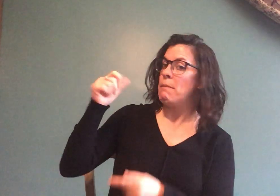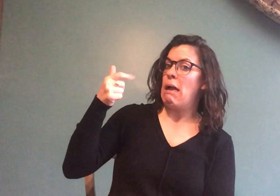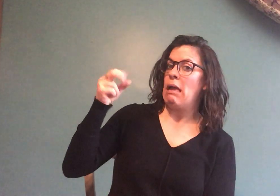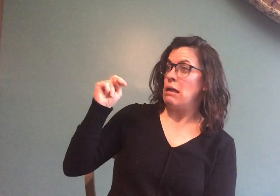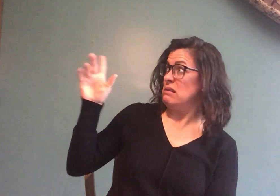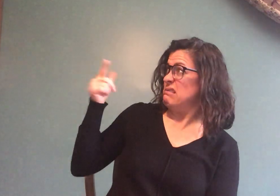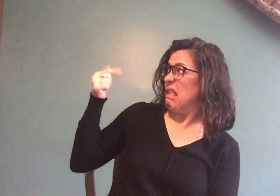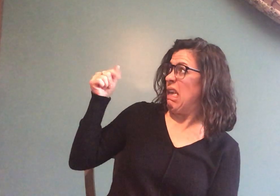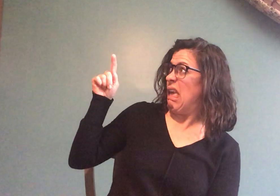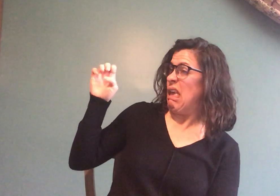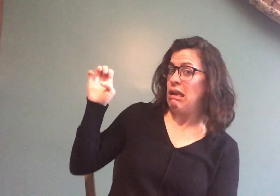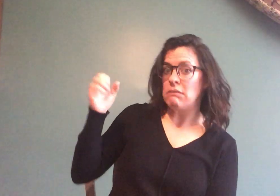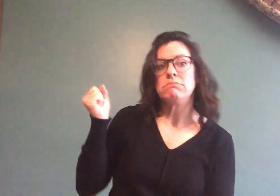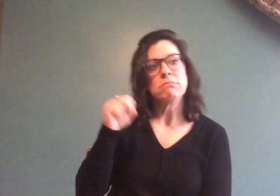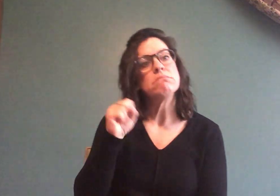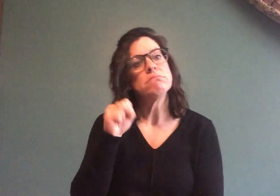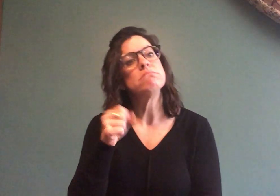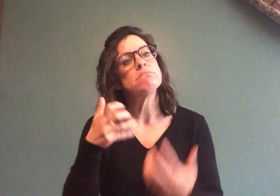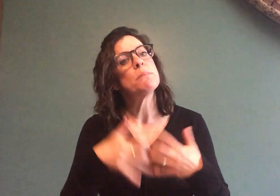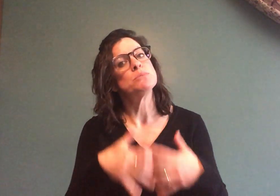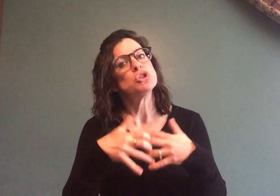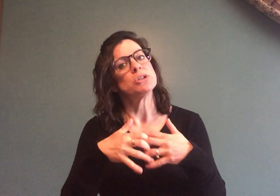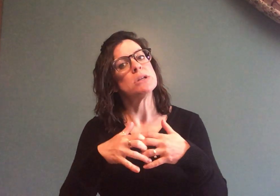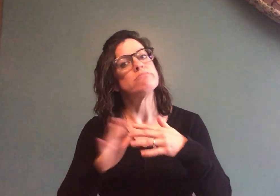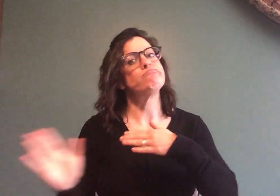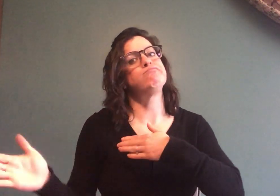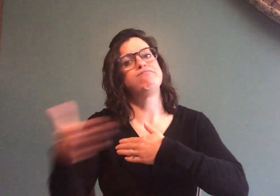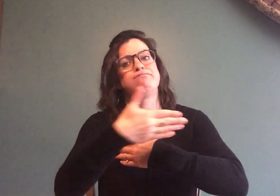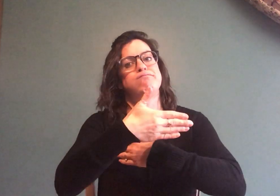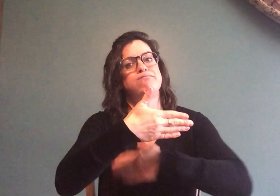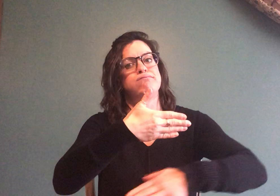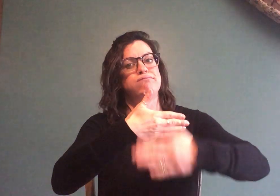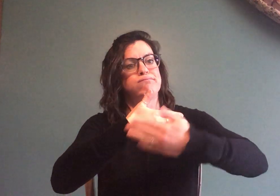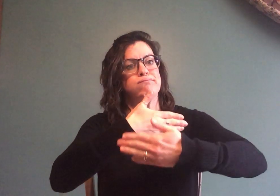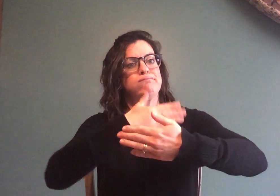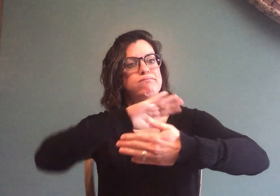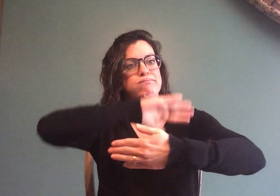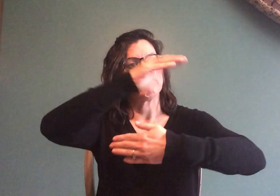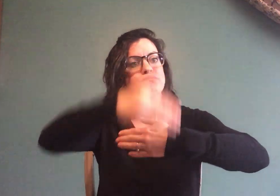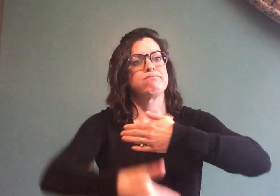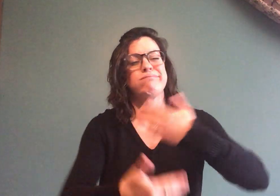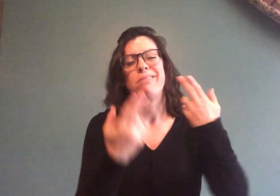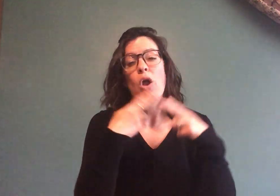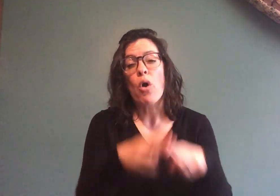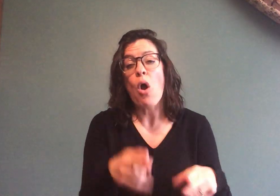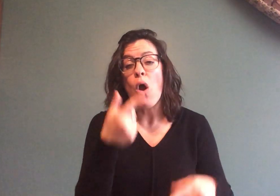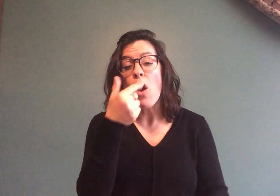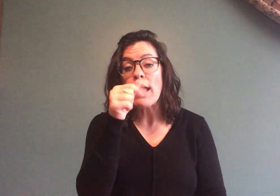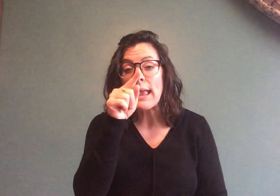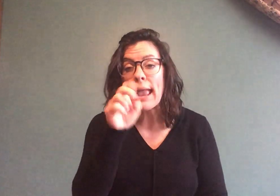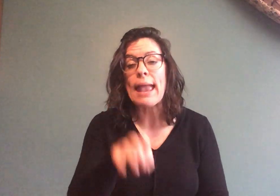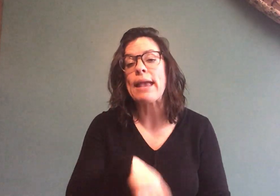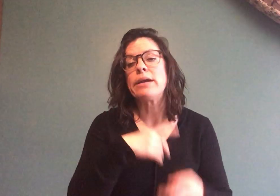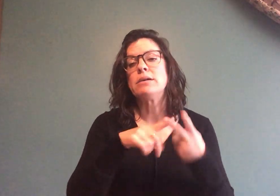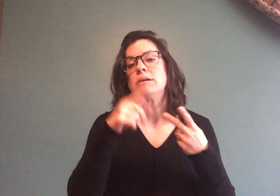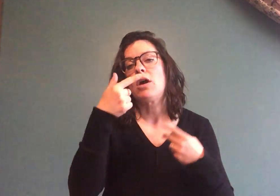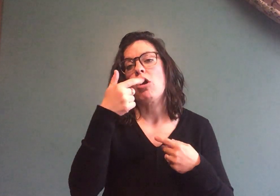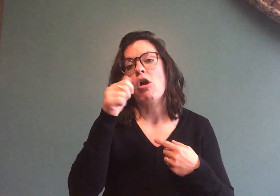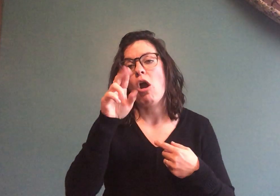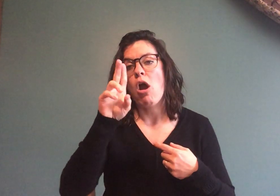gate, whatever we want to call it, okay? And there's your motor, and then there's